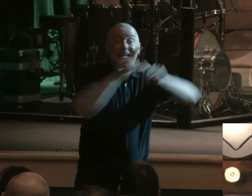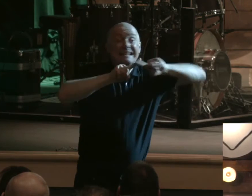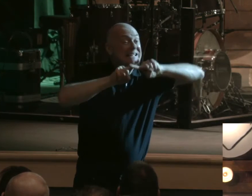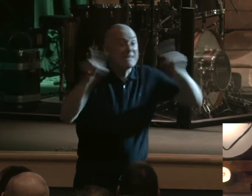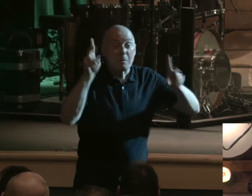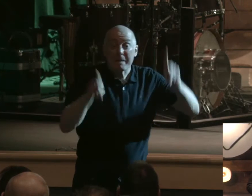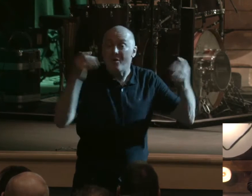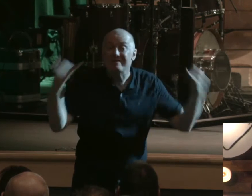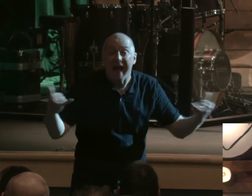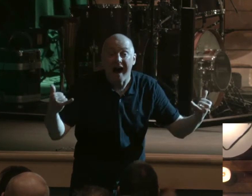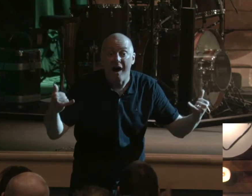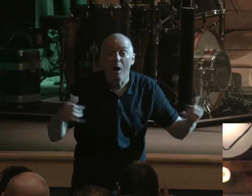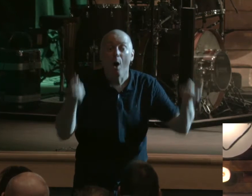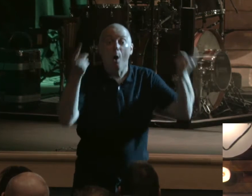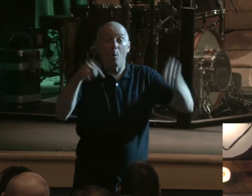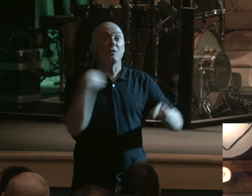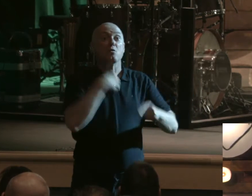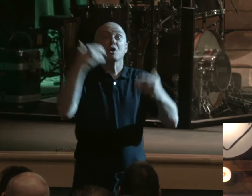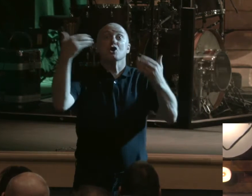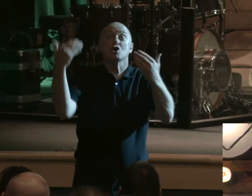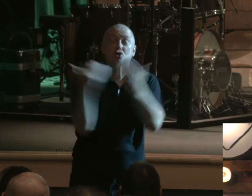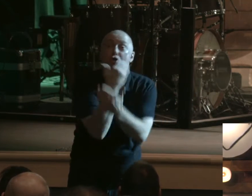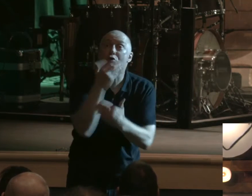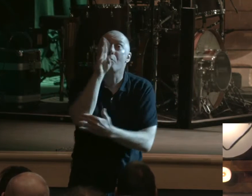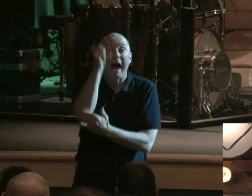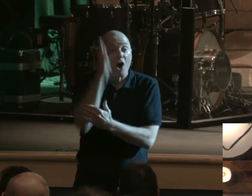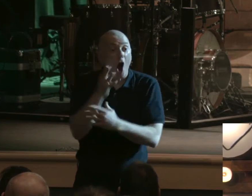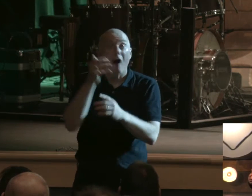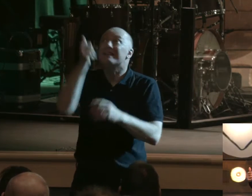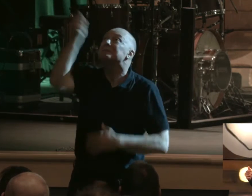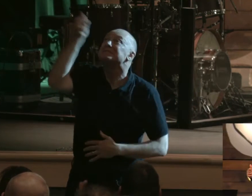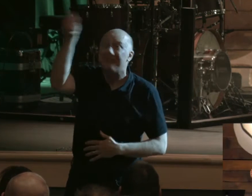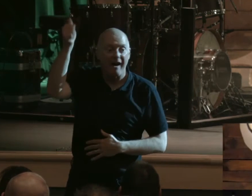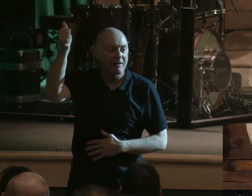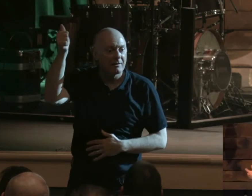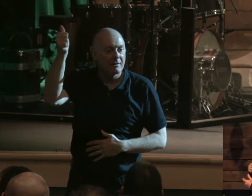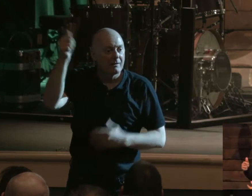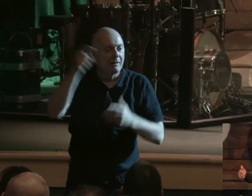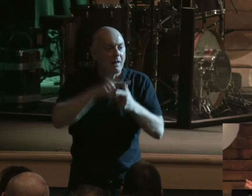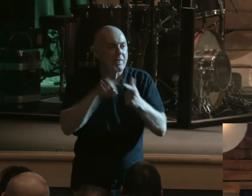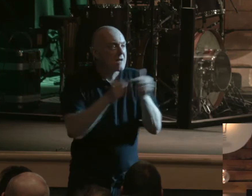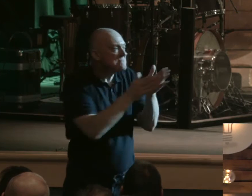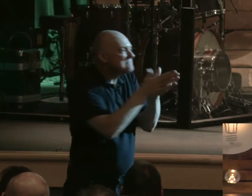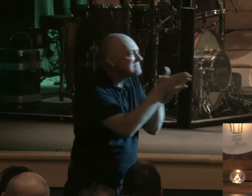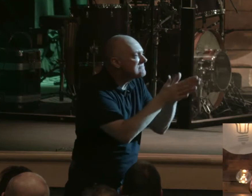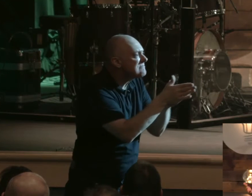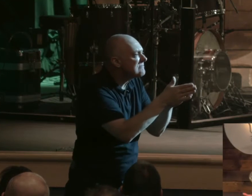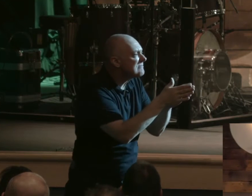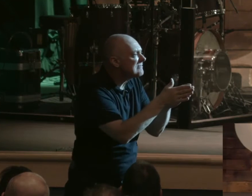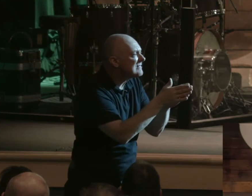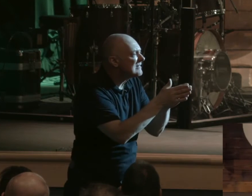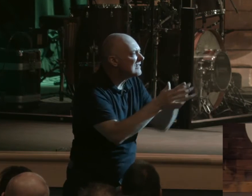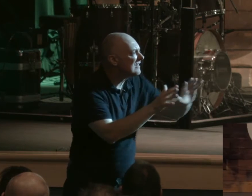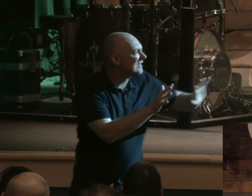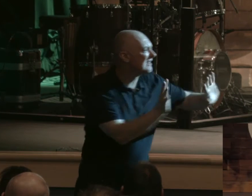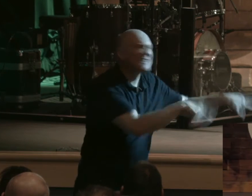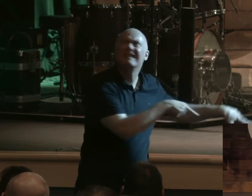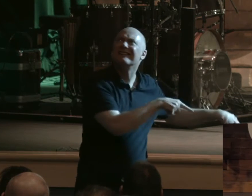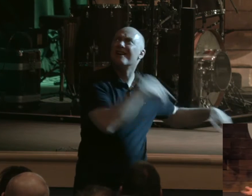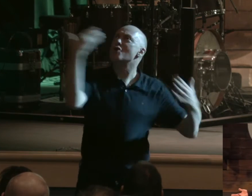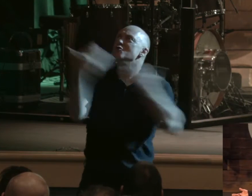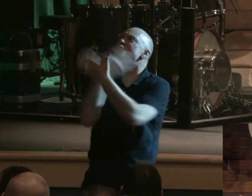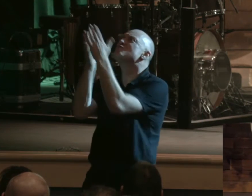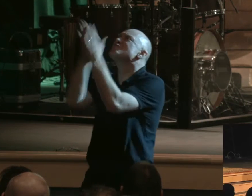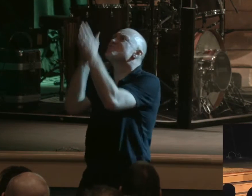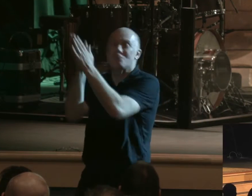different people. And when we are made new by God Himself, that should turn our motivations upside down.